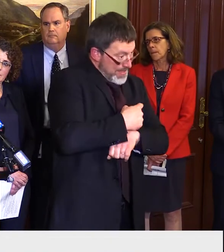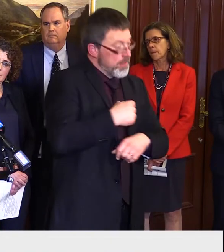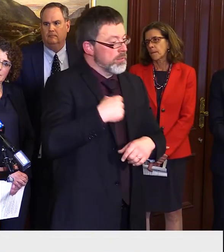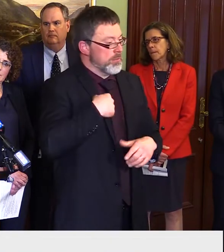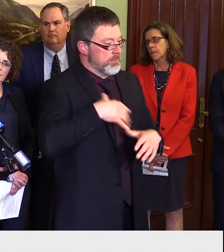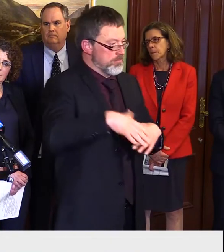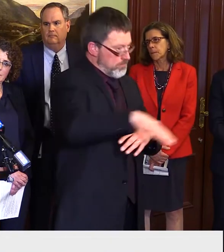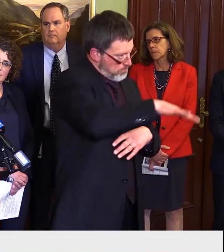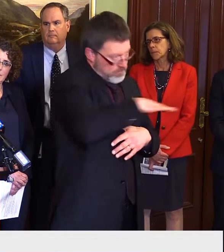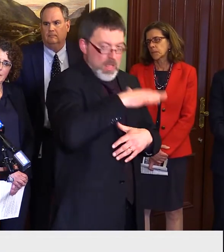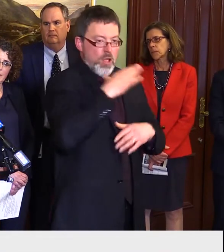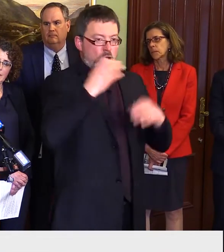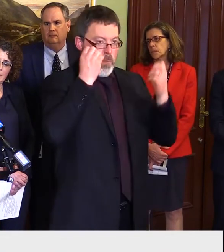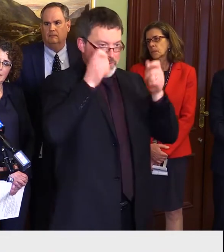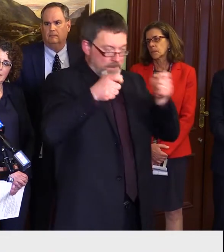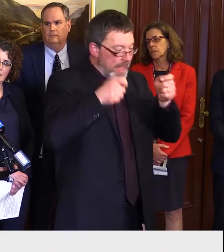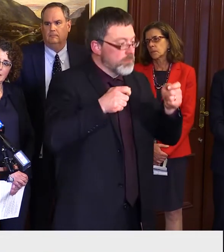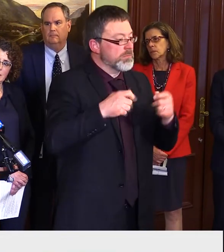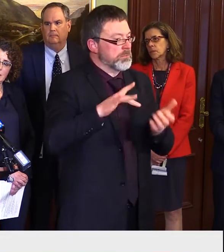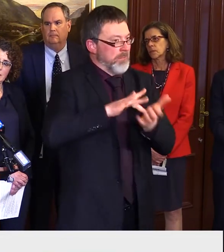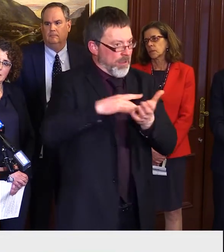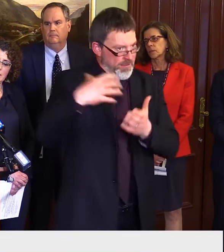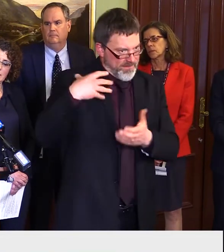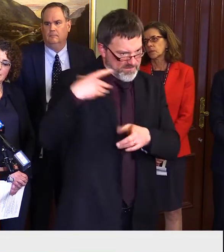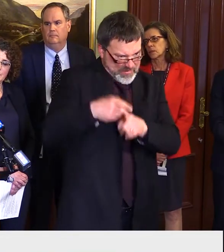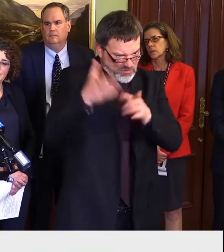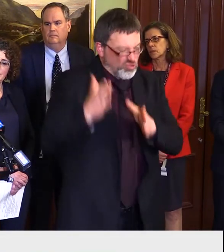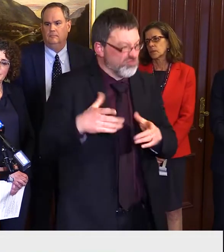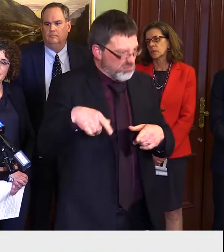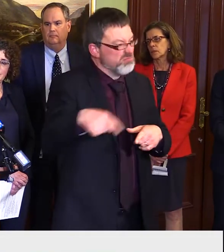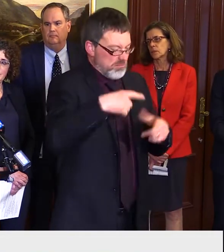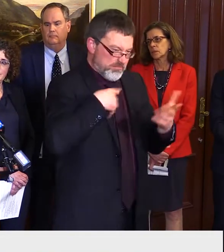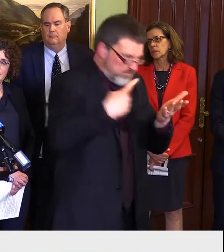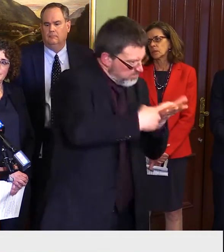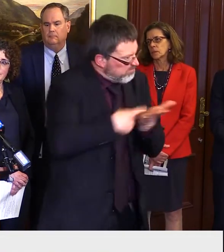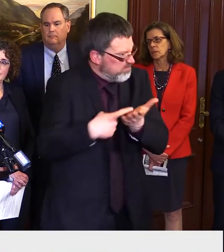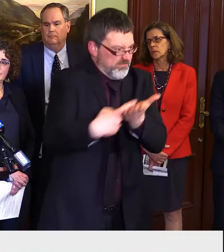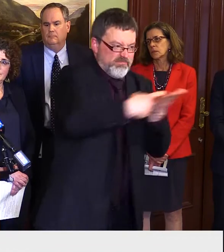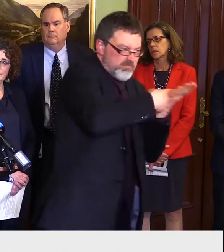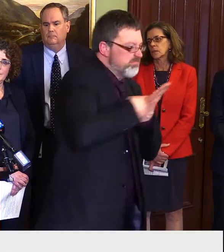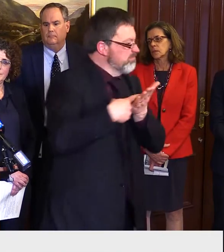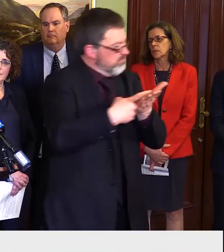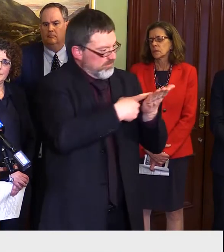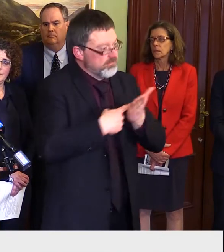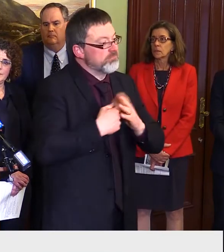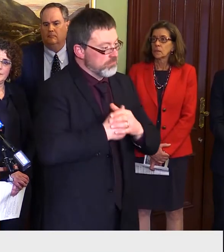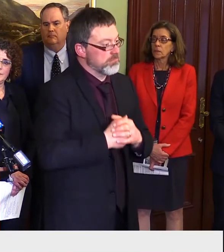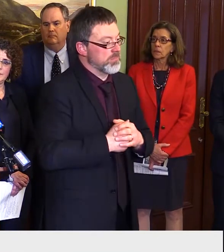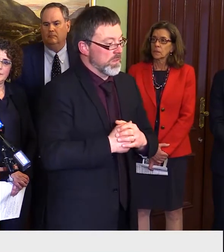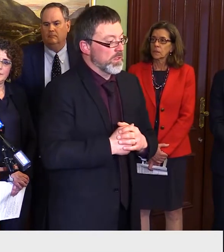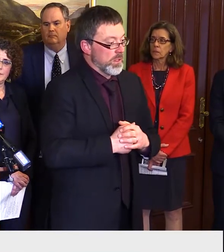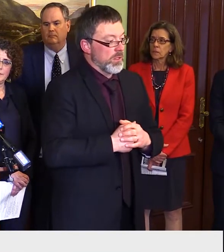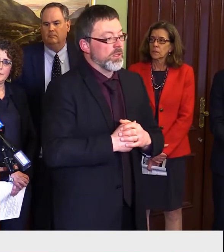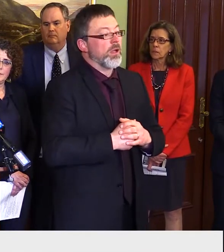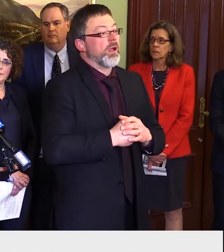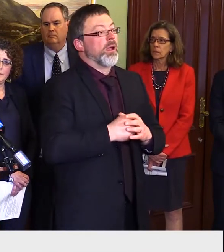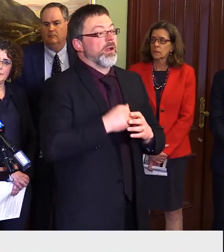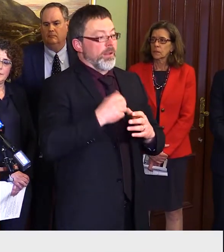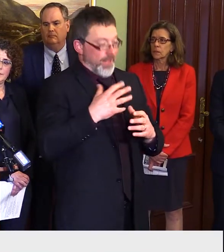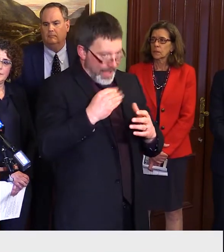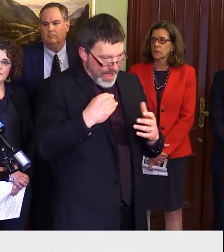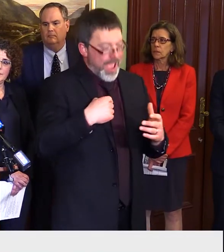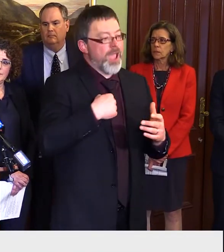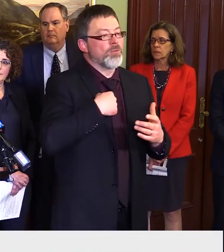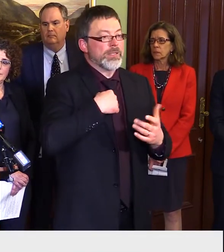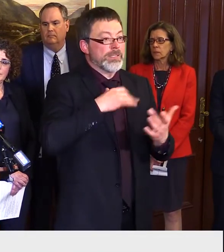are implemented. We also are in regular communications with the first responders throughout Vermont and will continue to do so as